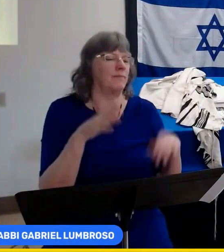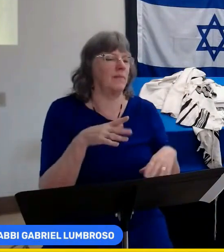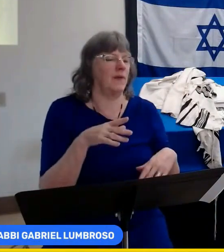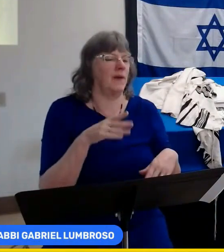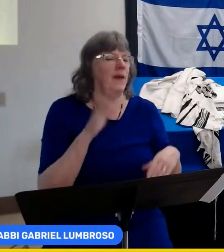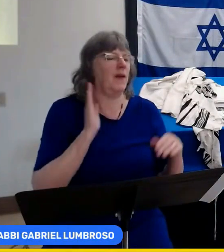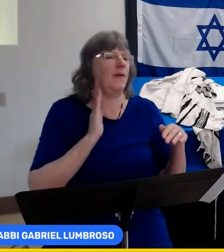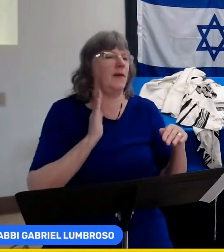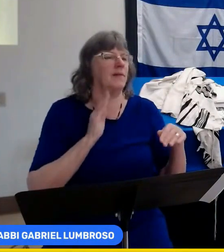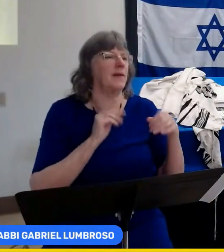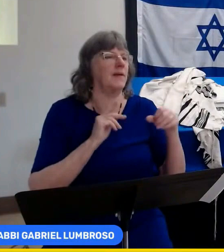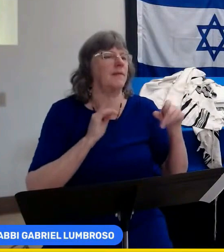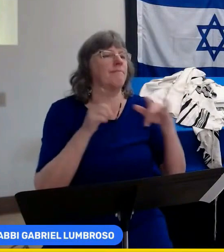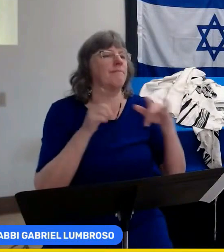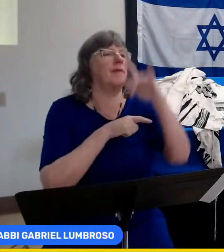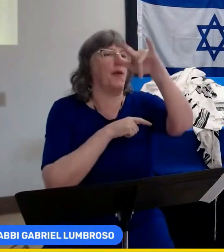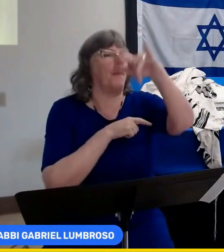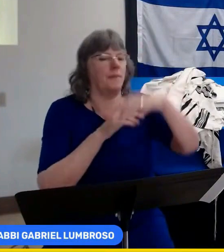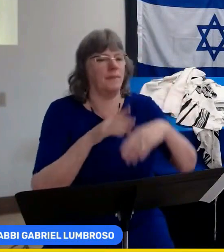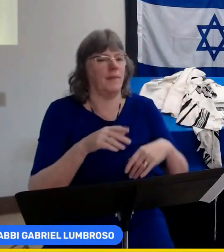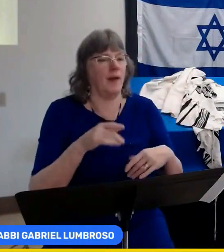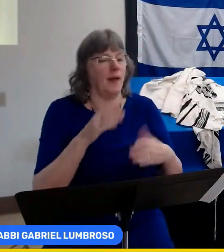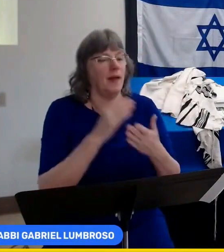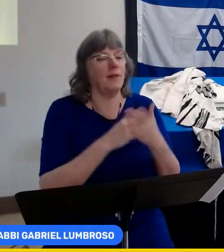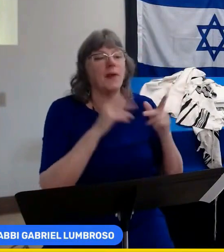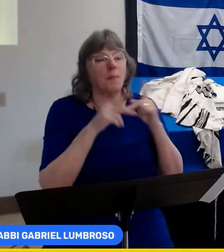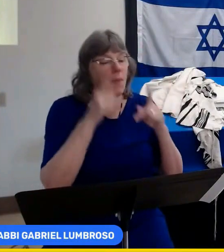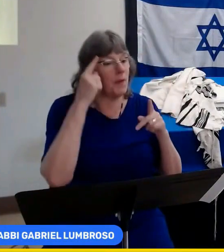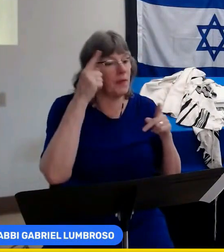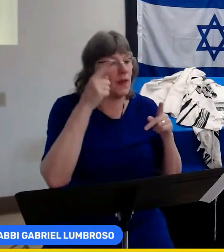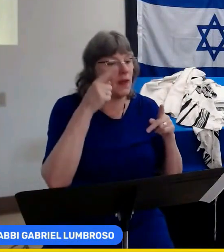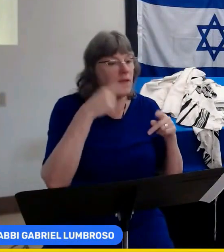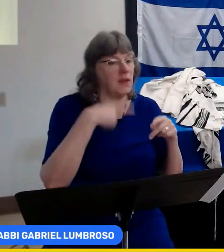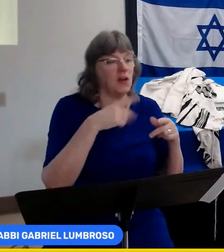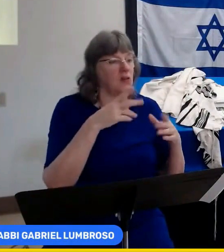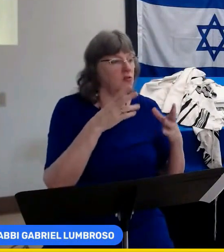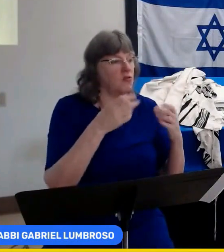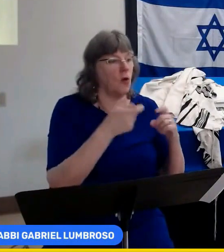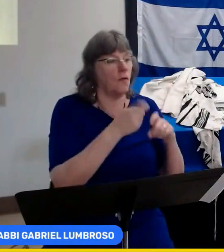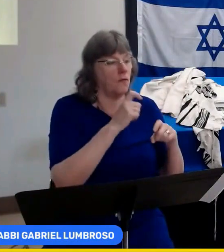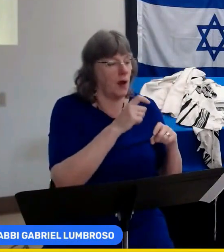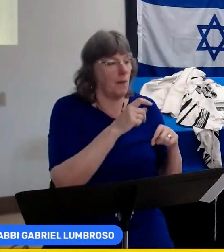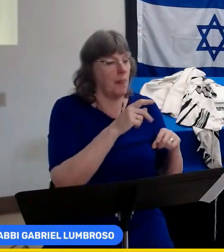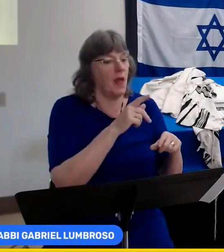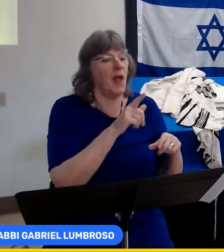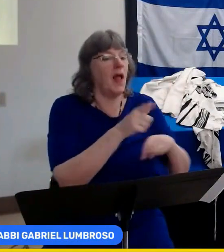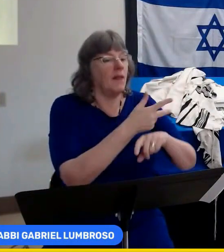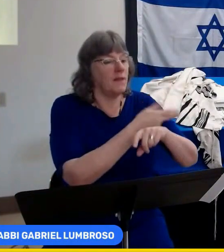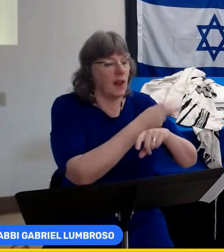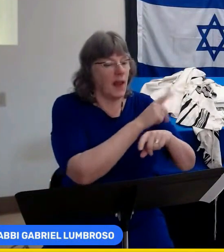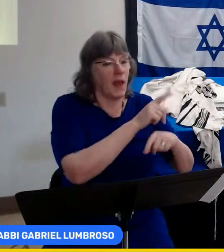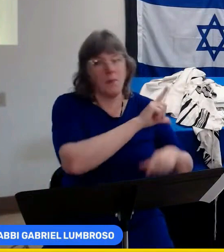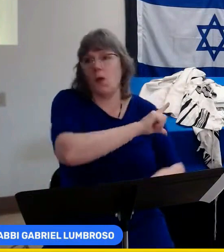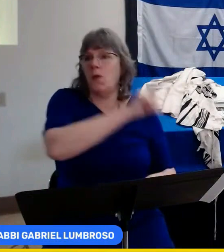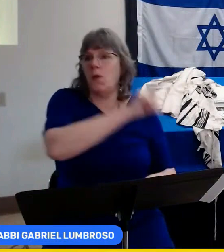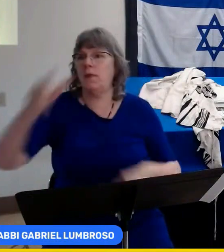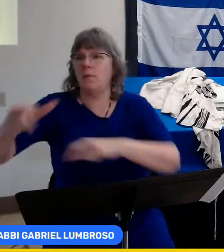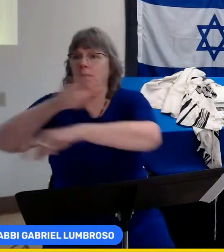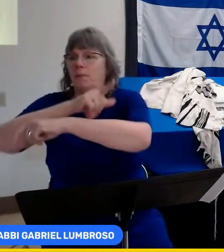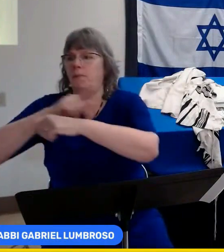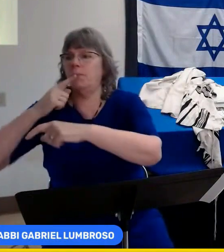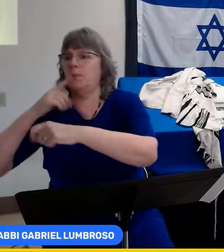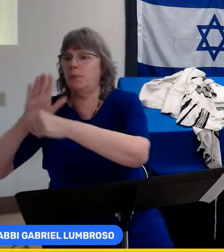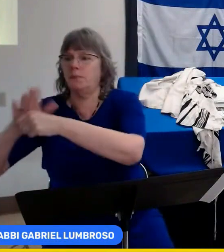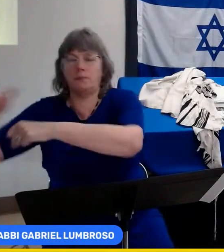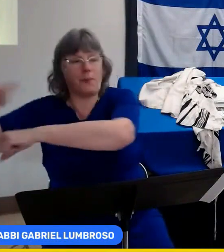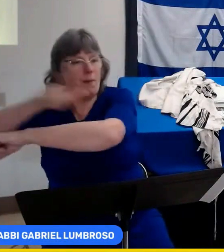that stage. Some people believe they can go straight from the land to the promised land. Or they can, land, leave Egypt, promised land.